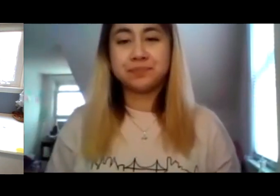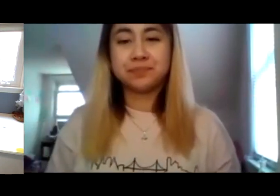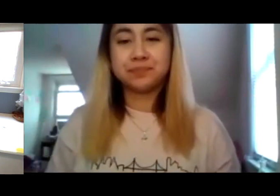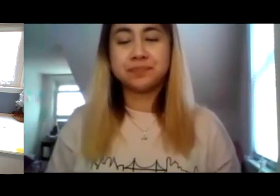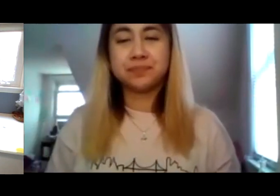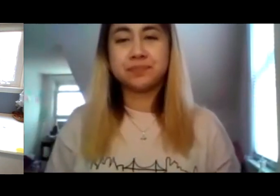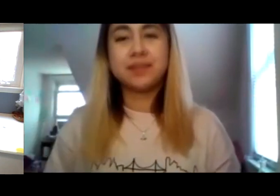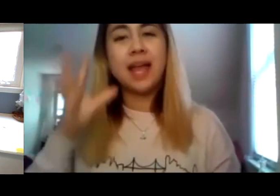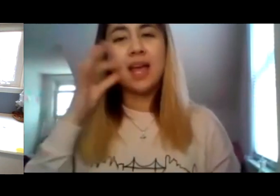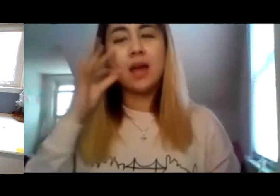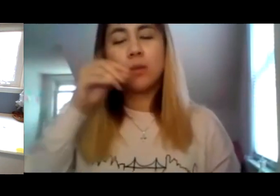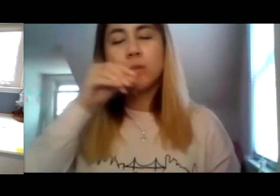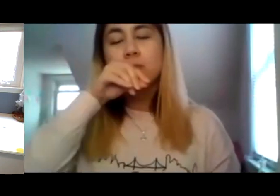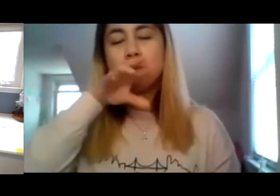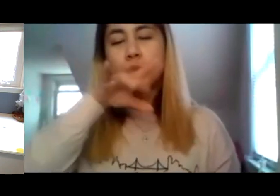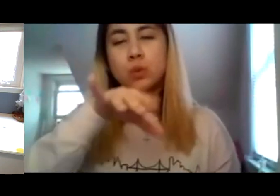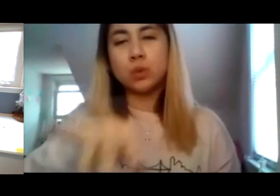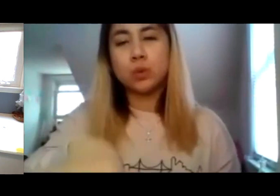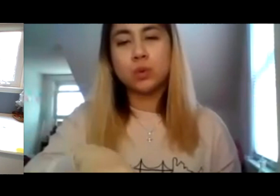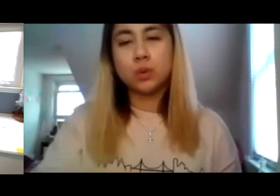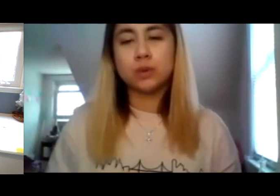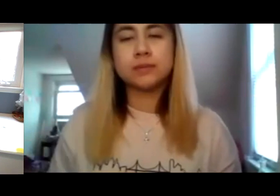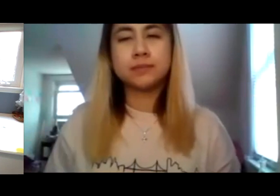And then our cat, we breathe out.